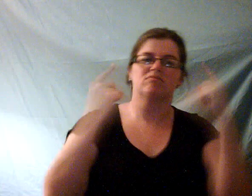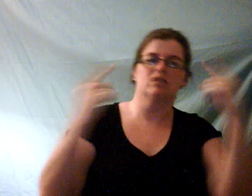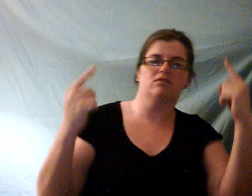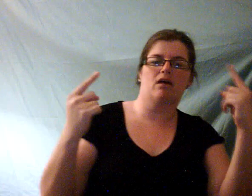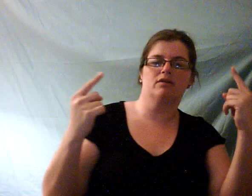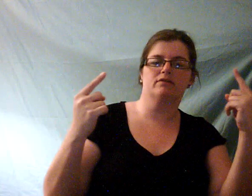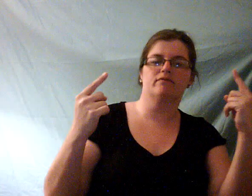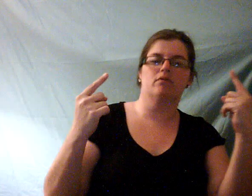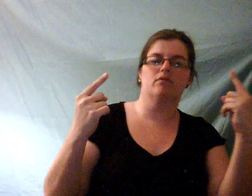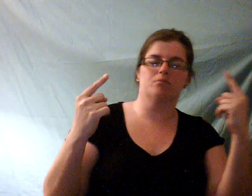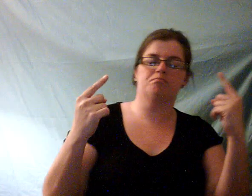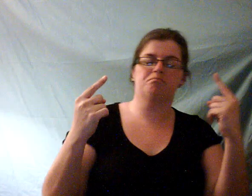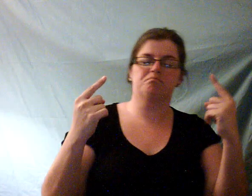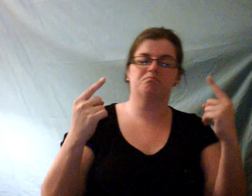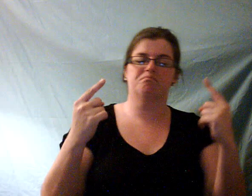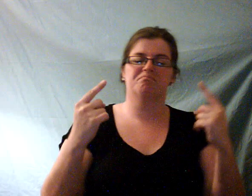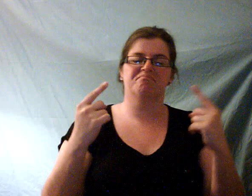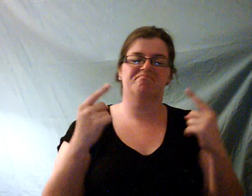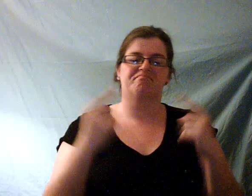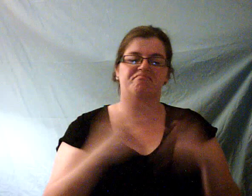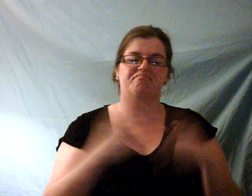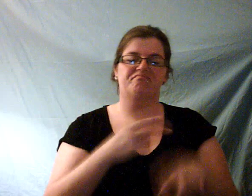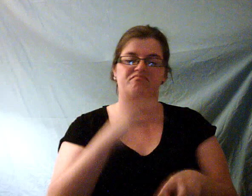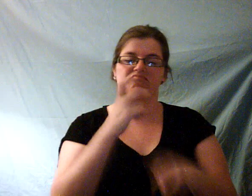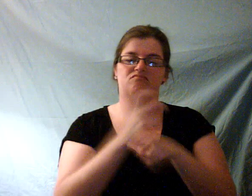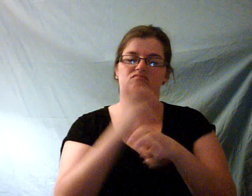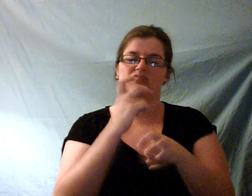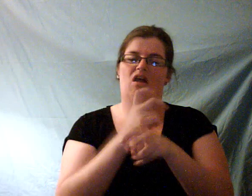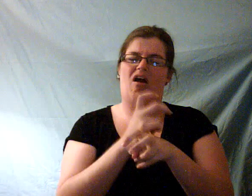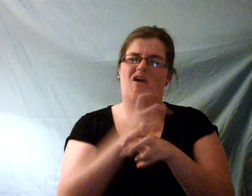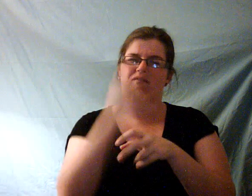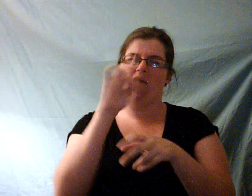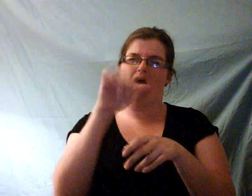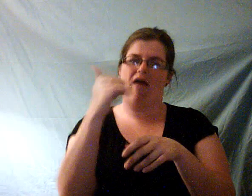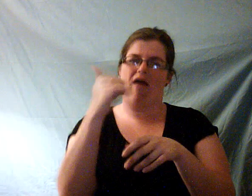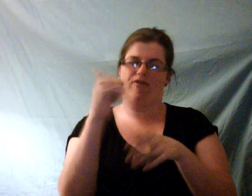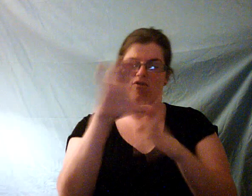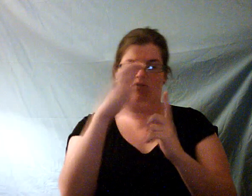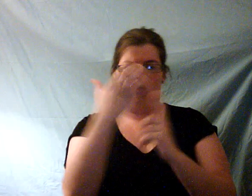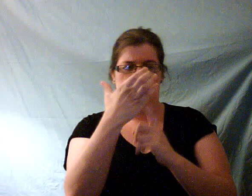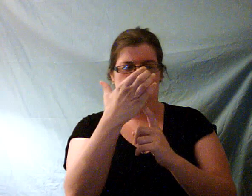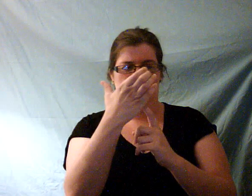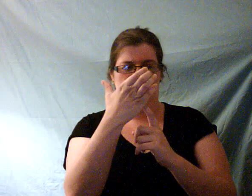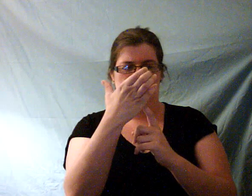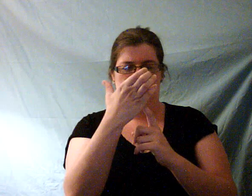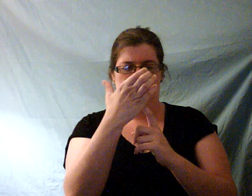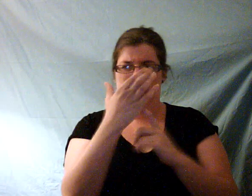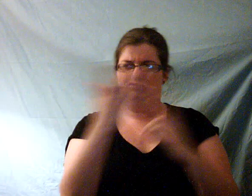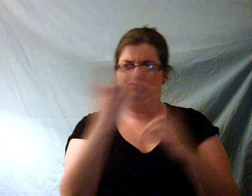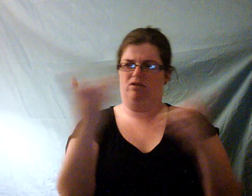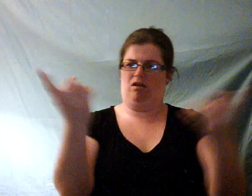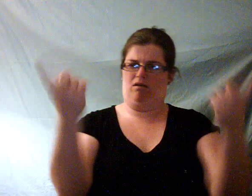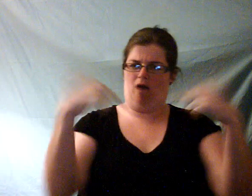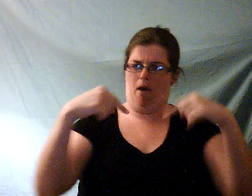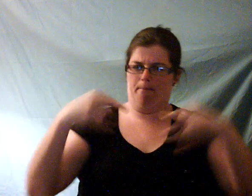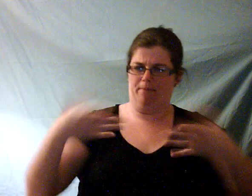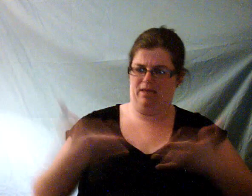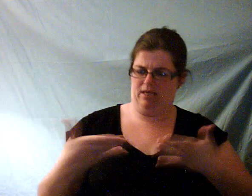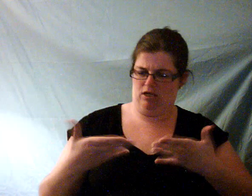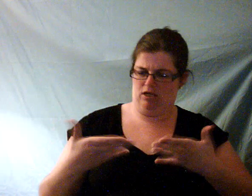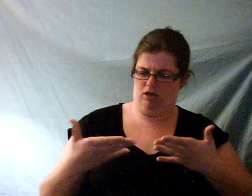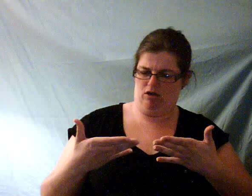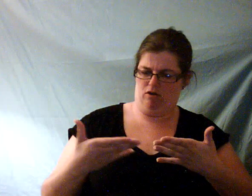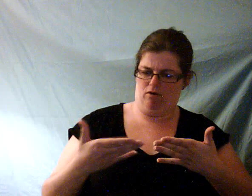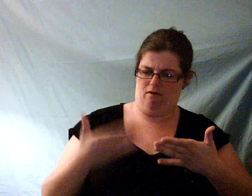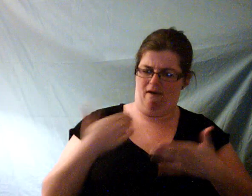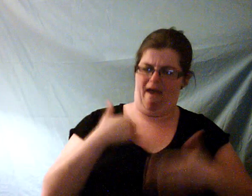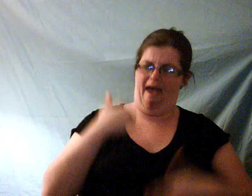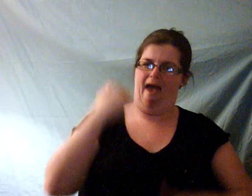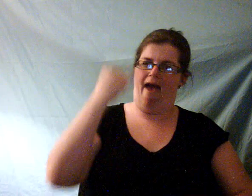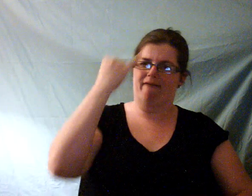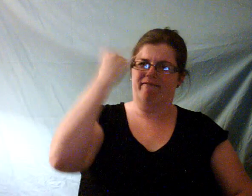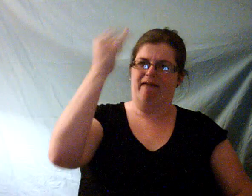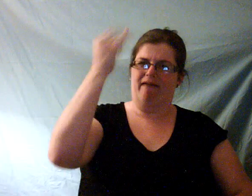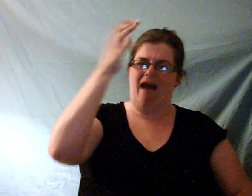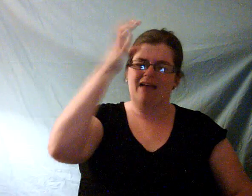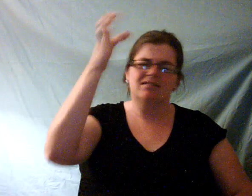it's harder for other cultures when they come to the United States that have an idea of birthright to come